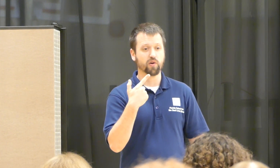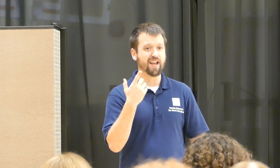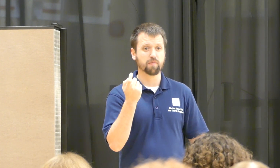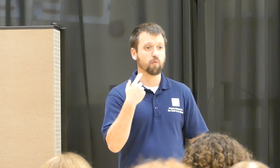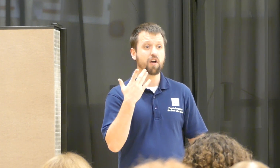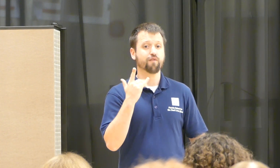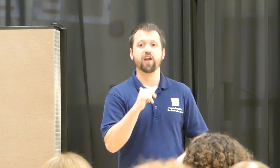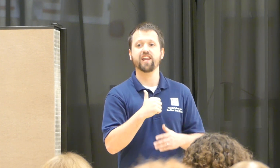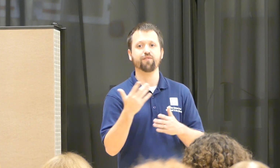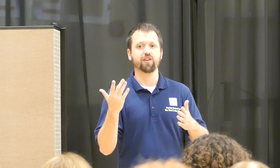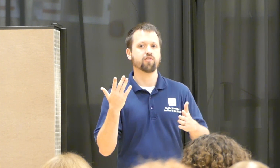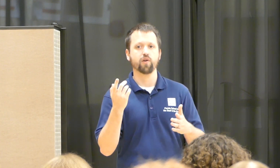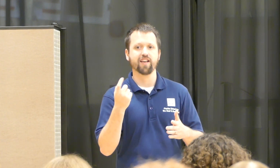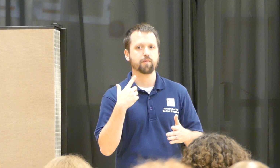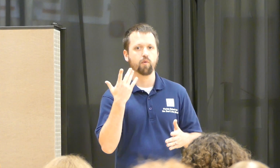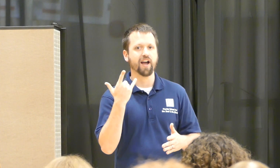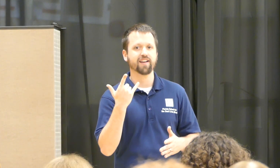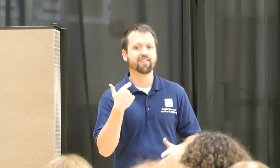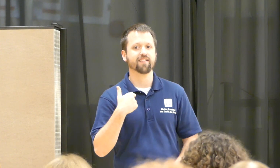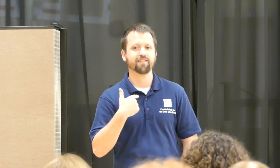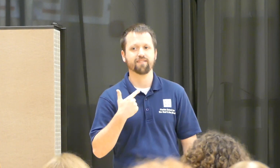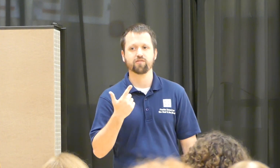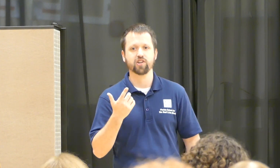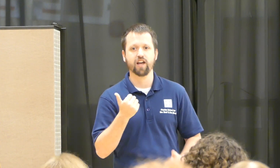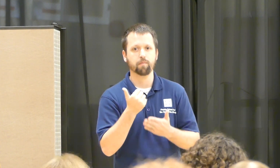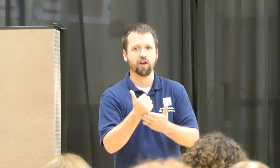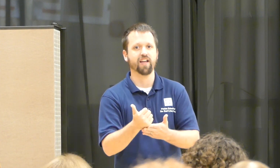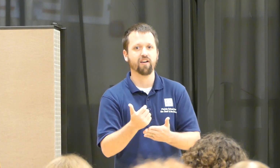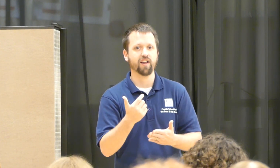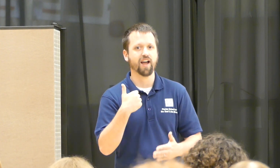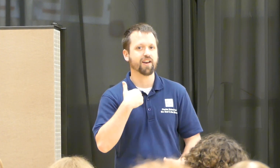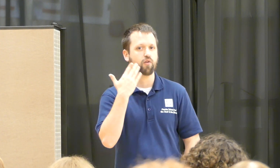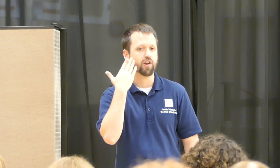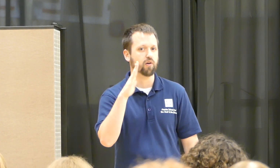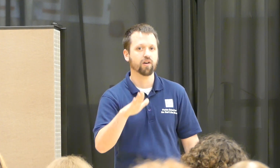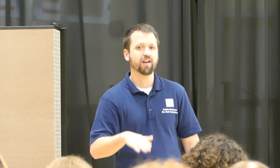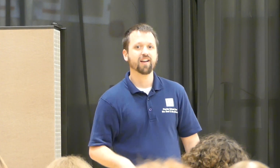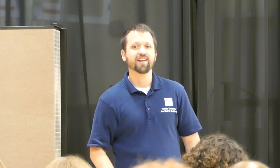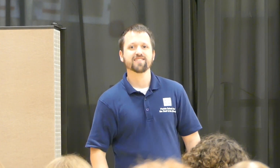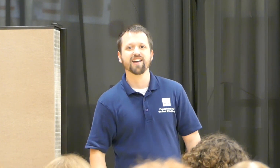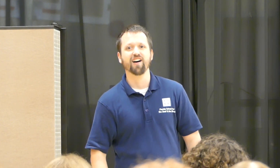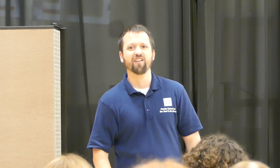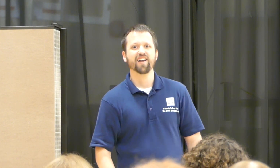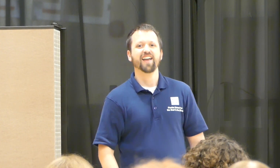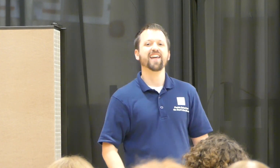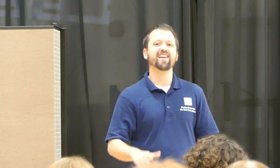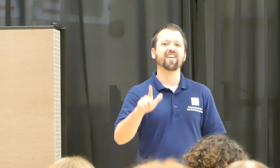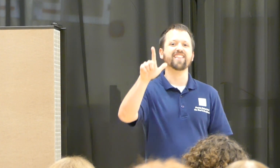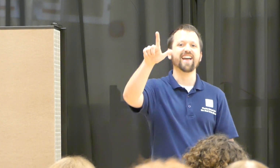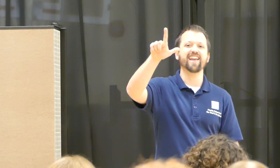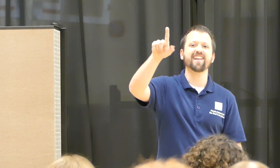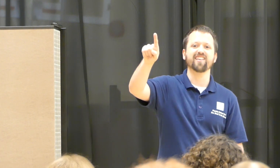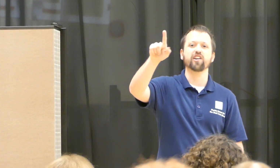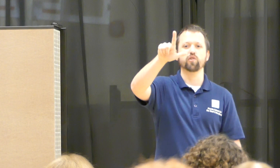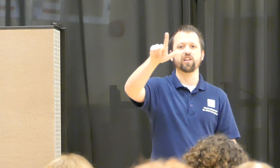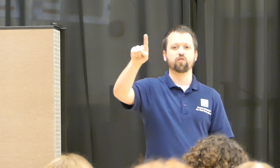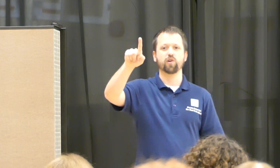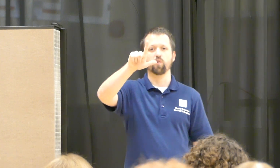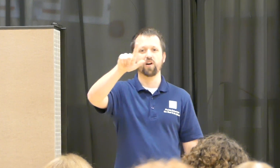Don't ask me, for any of these, don't ask me why. I'm just going to help you all out. I don't know. So, it is like that. It is like you're doing a 2 and a 1. I